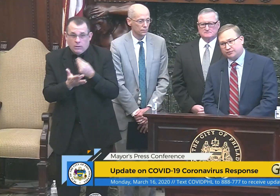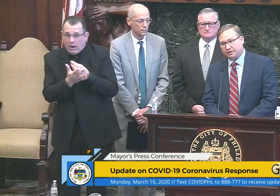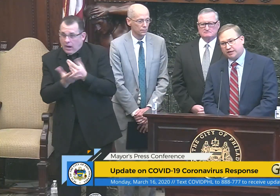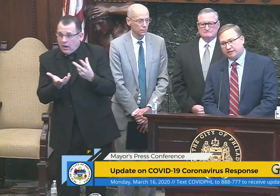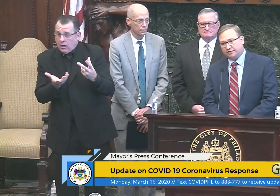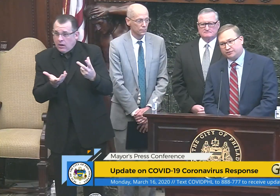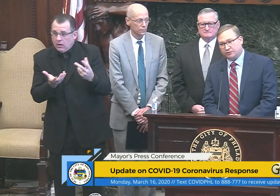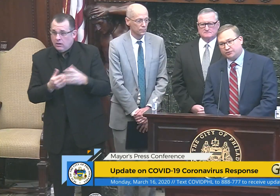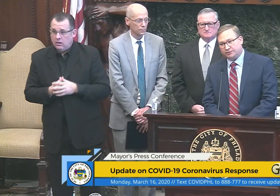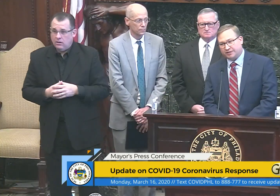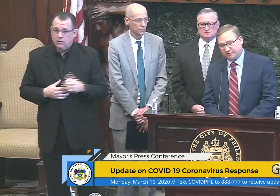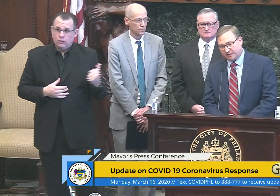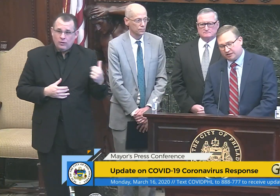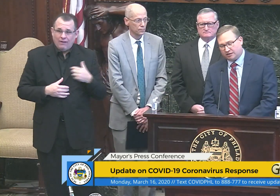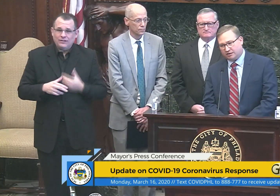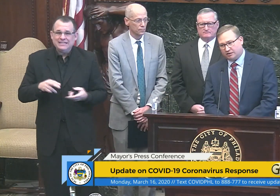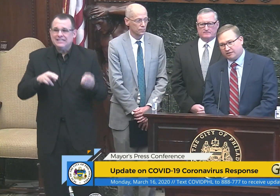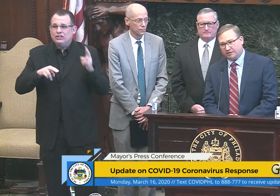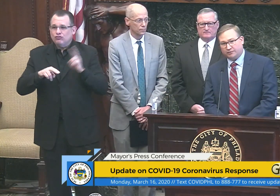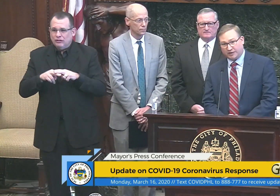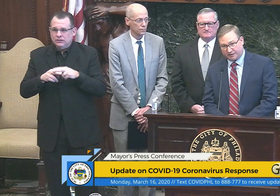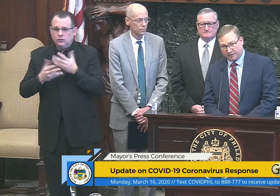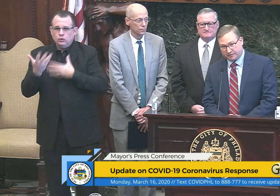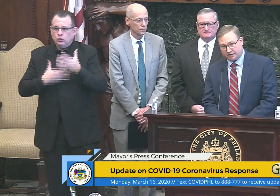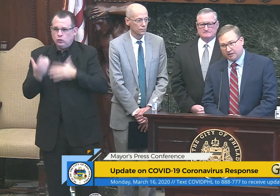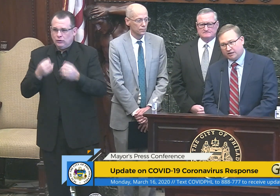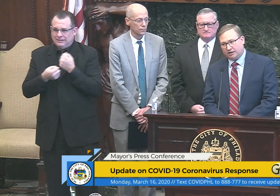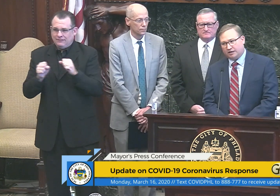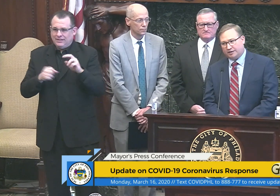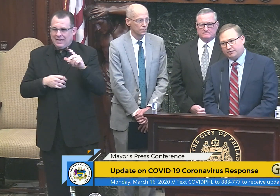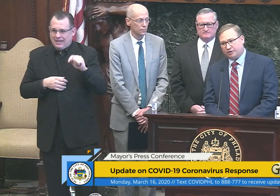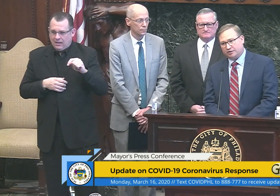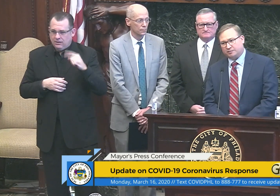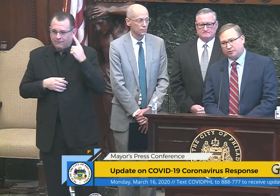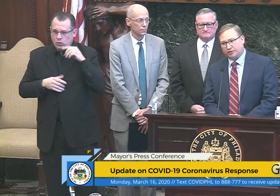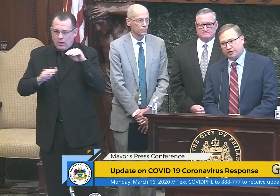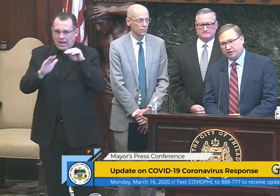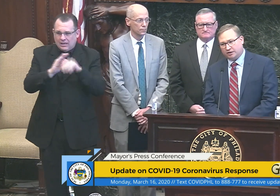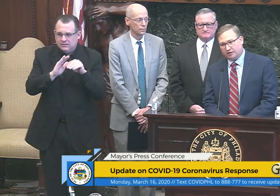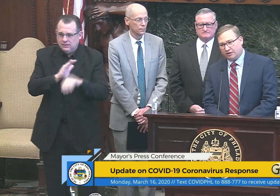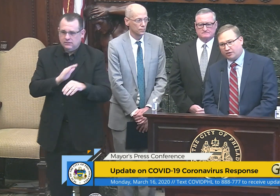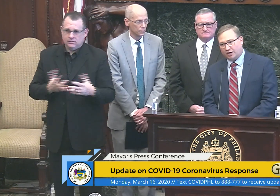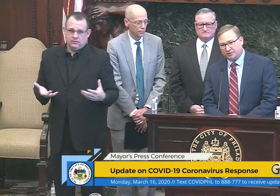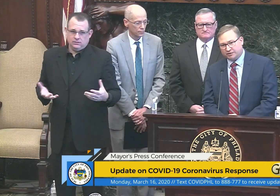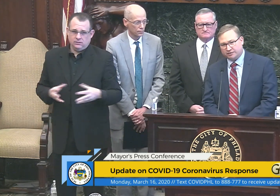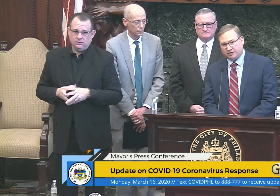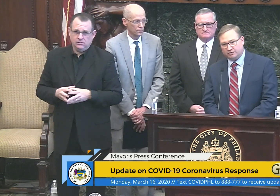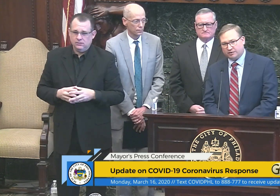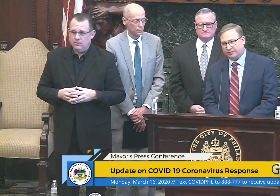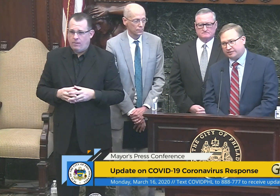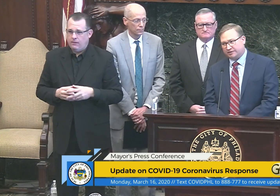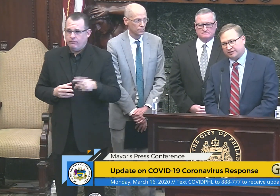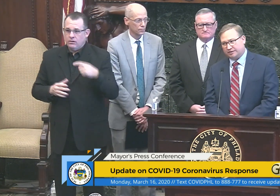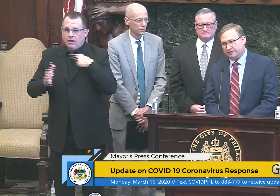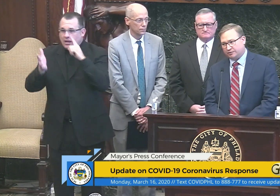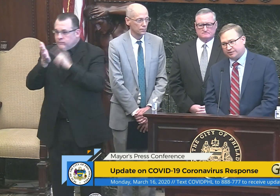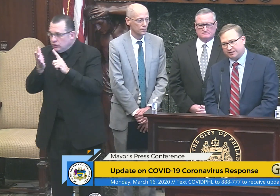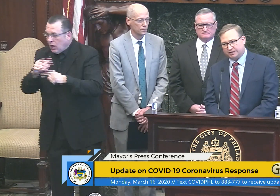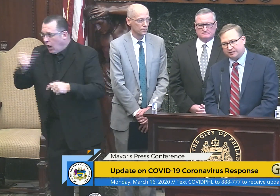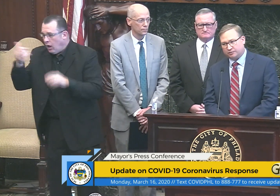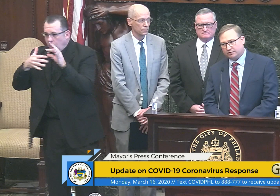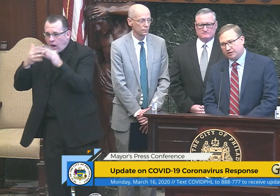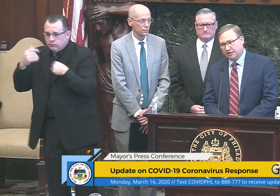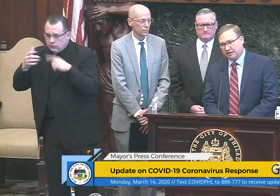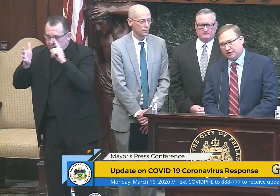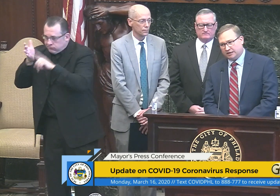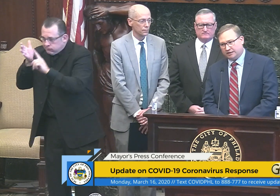our social safety net around food access, and we are exploring other options, whether that's around individual